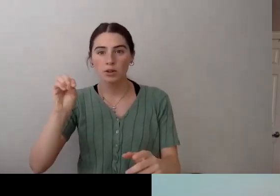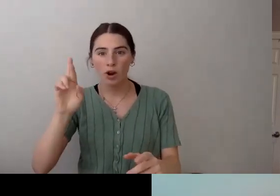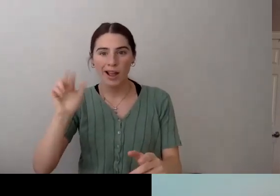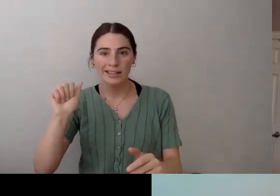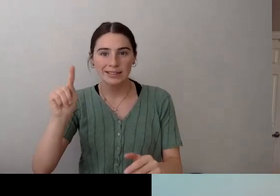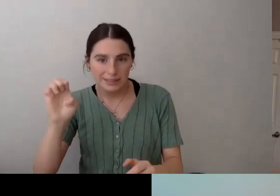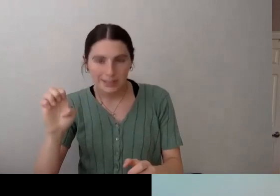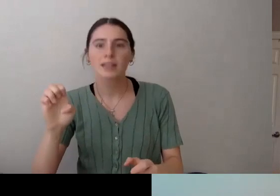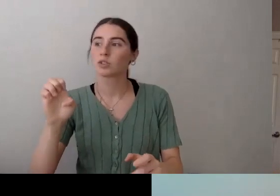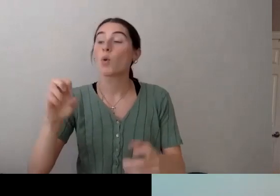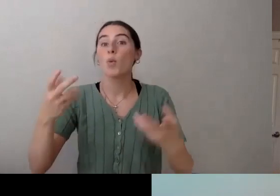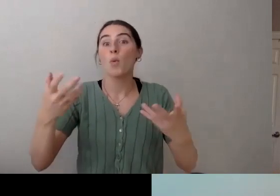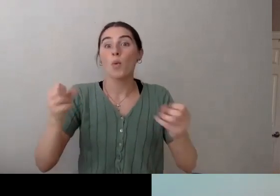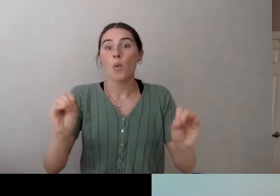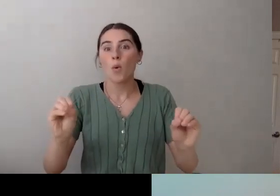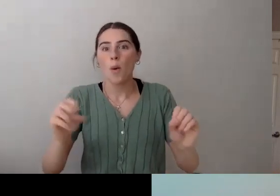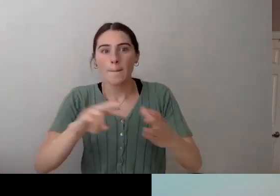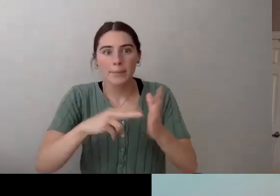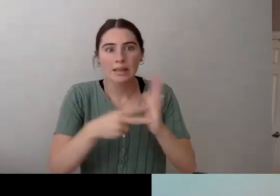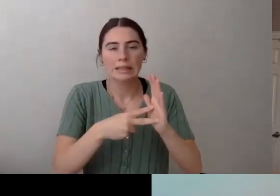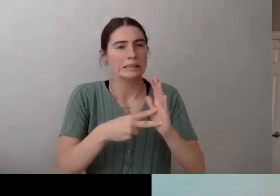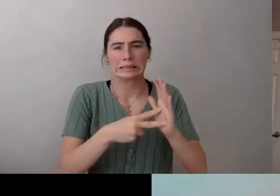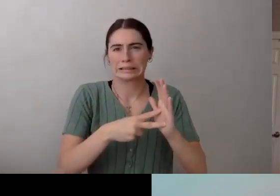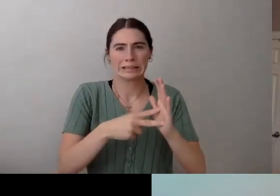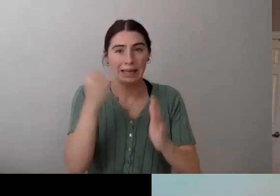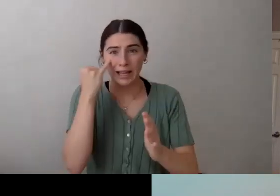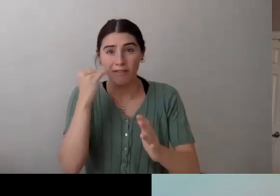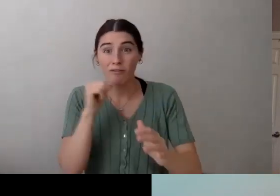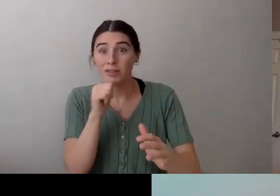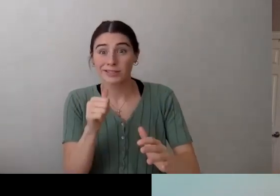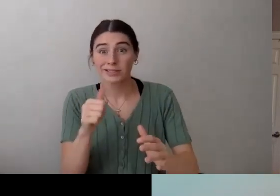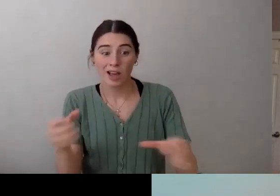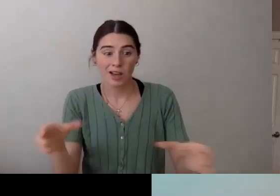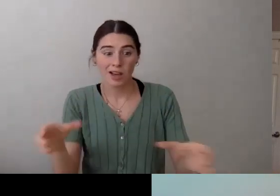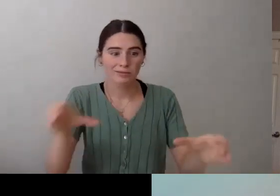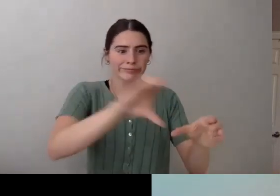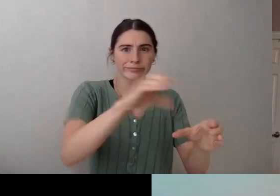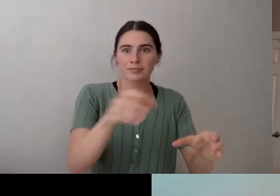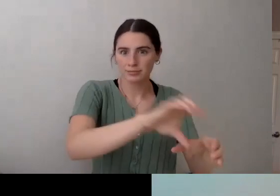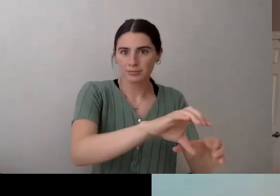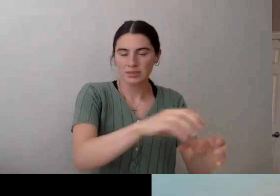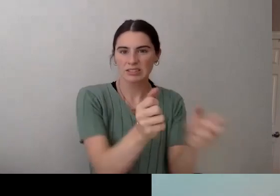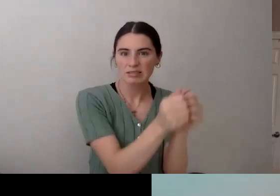and fluffy. Because otherwise the meatball is going to be hard and very dense.